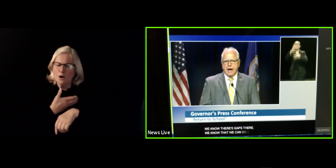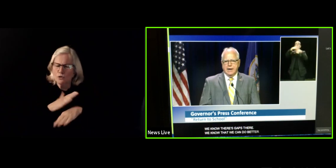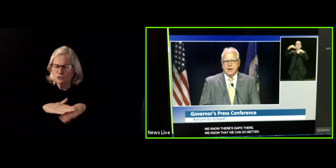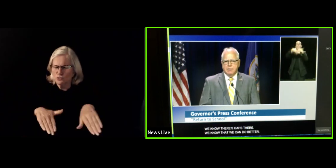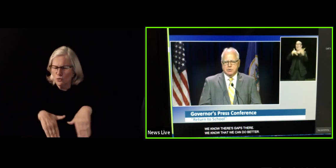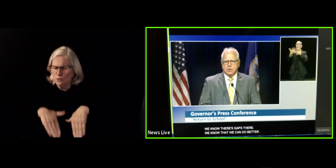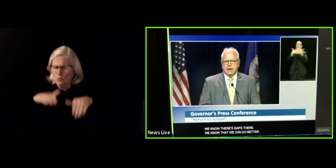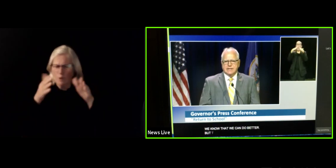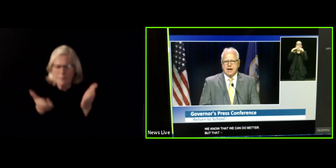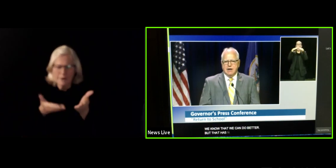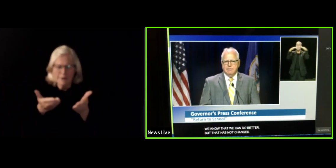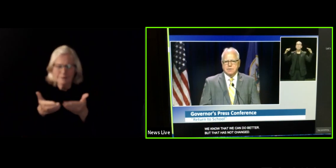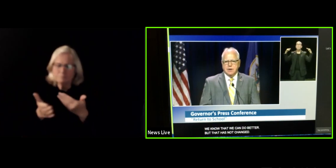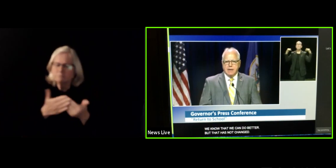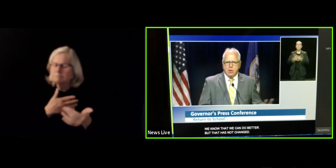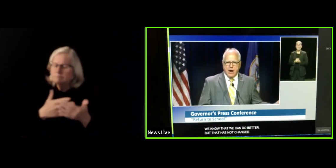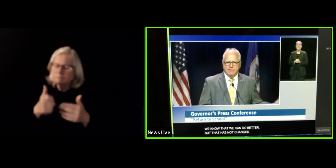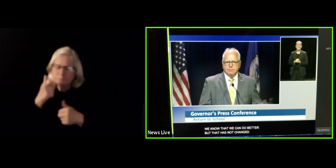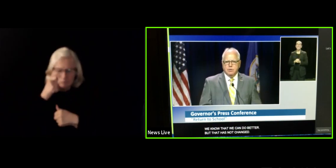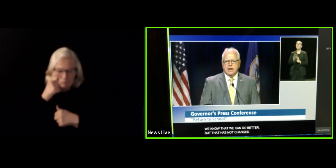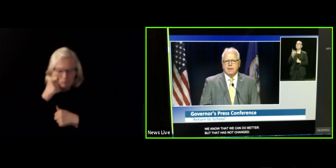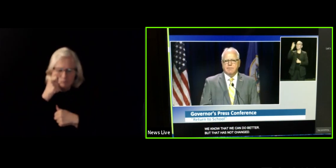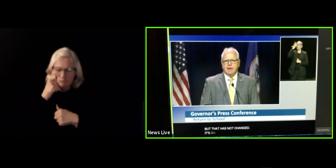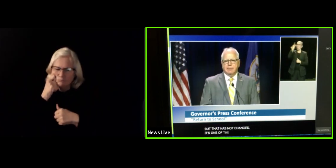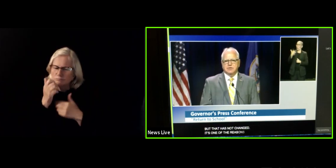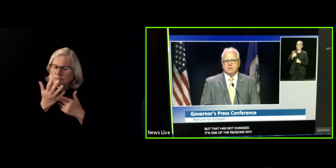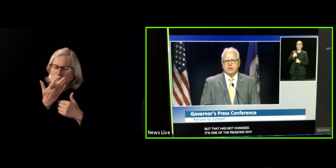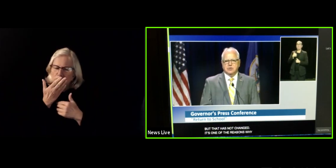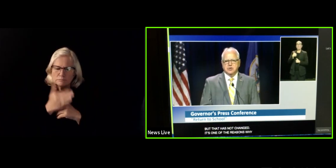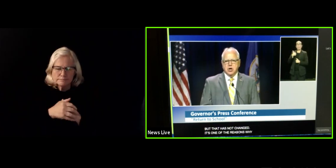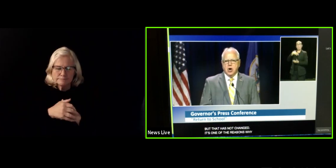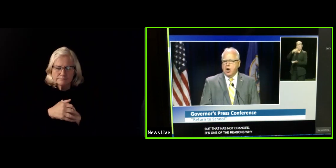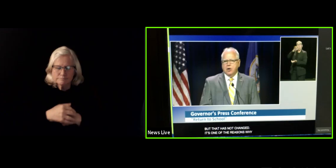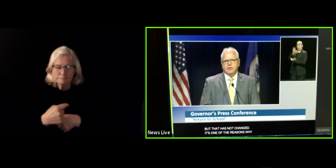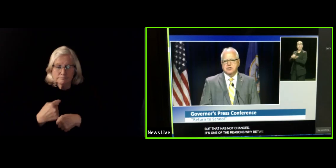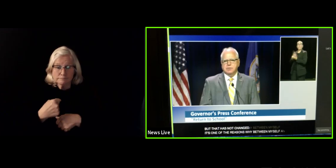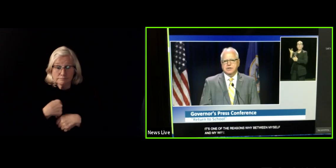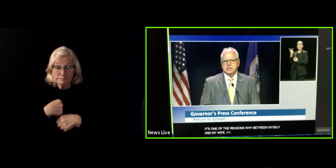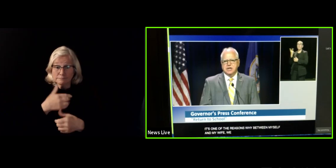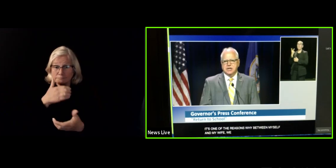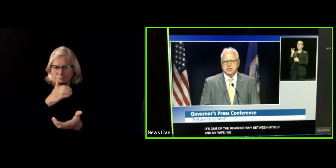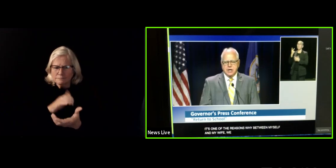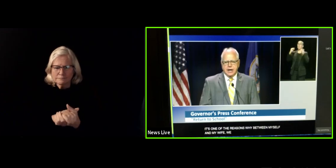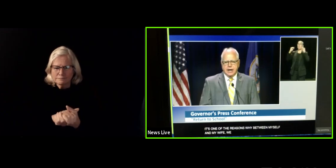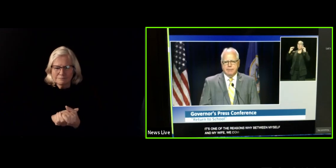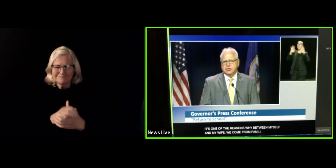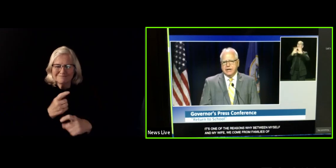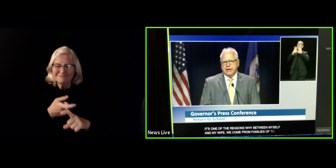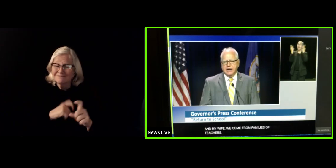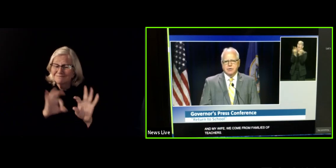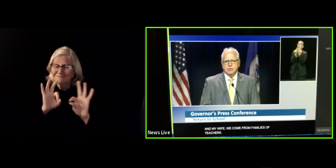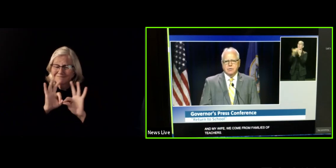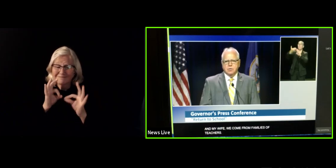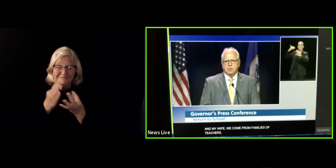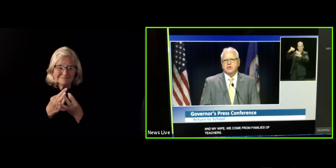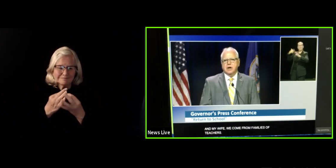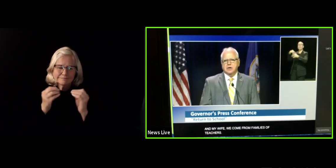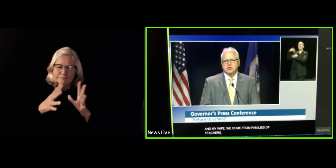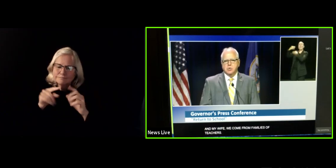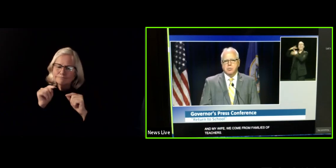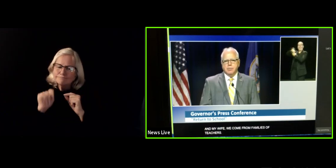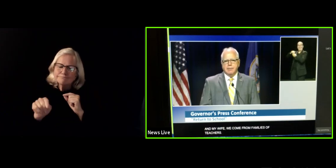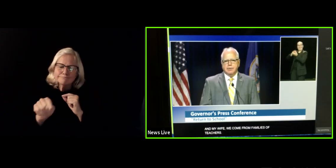why between myself and my wife, we come from families of teachers. All of our siblings teach. Lieutenant Governor was the